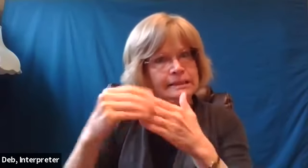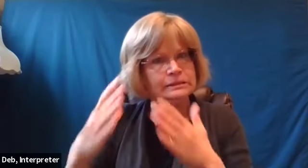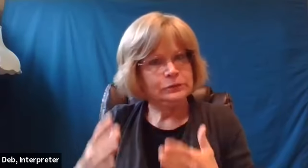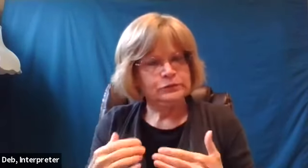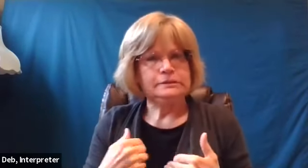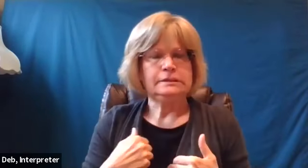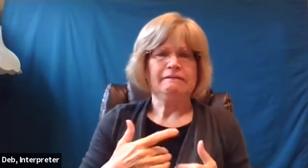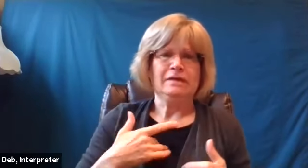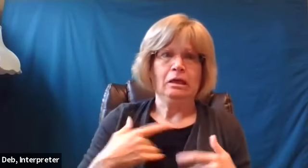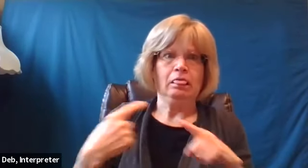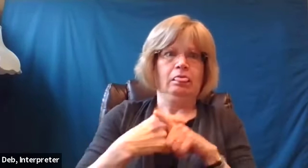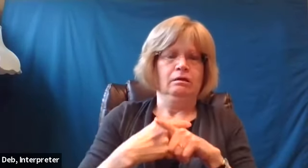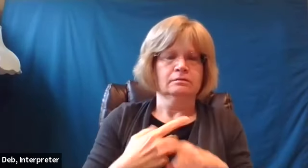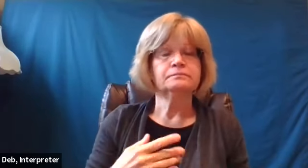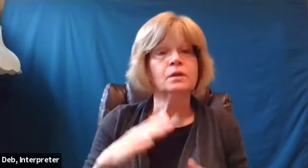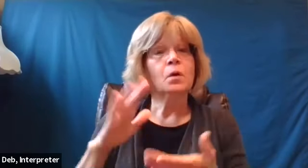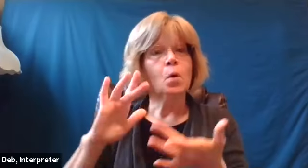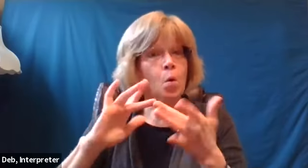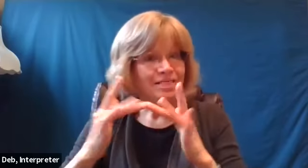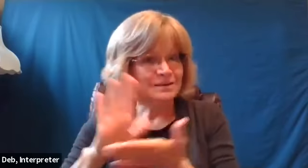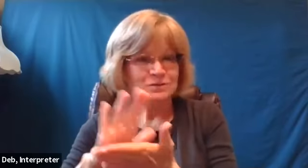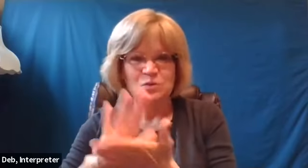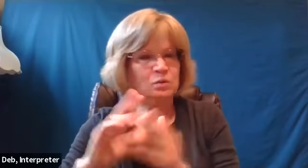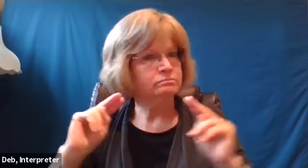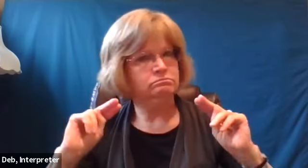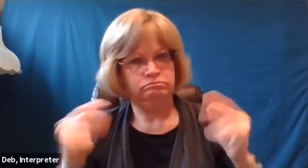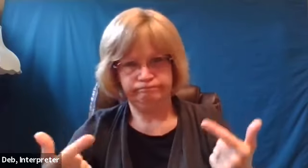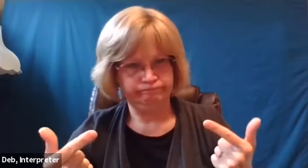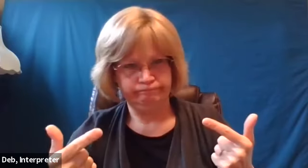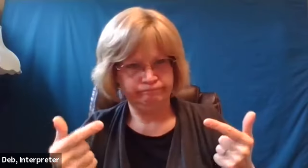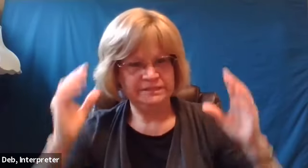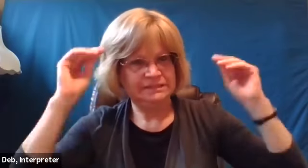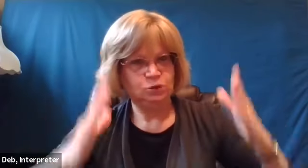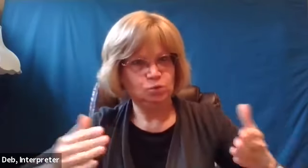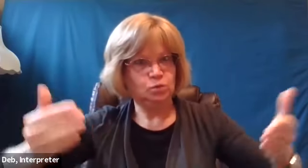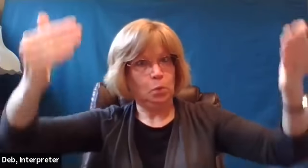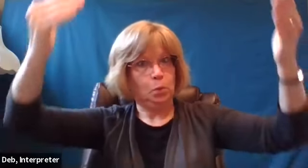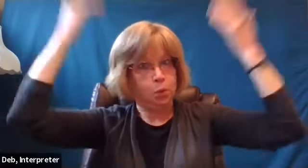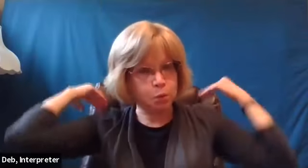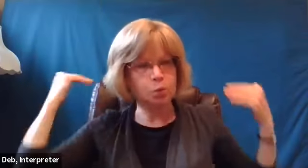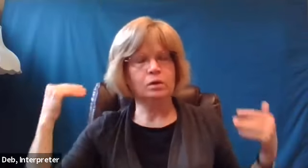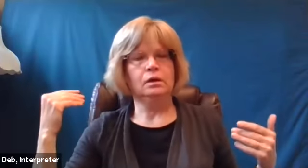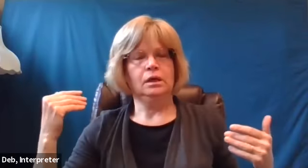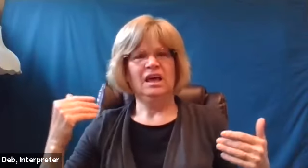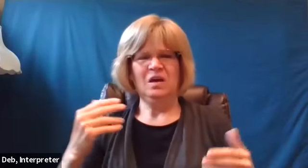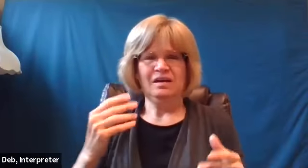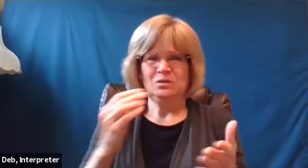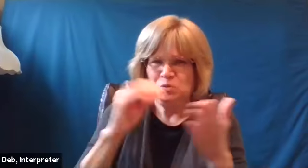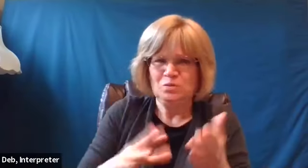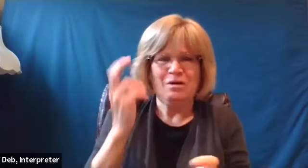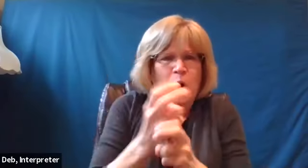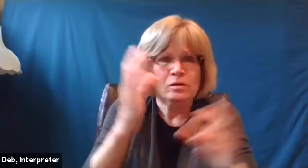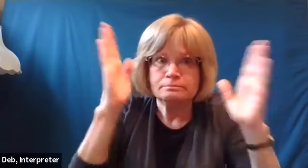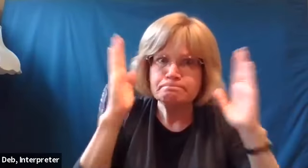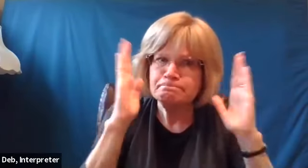School online was not good. Teachers were understandably overwhelmed, and it was difficult to pay attention during the